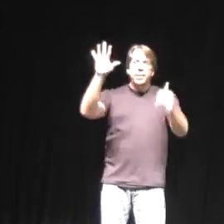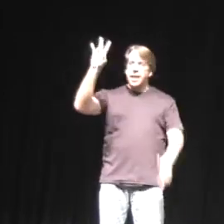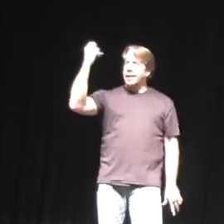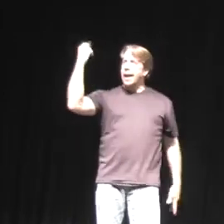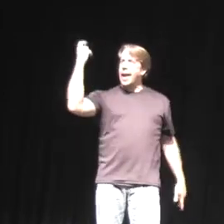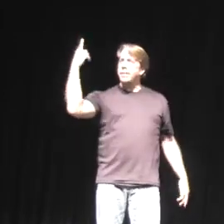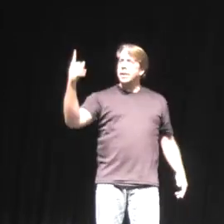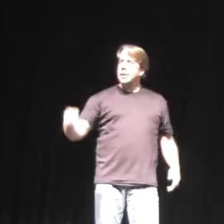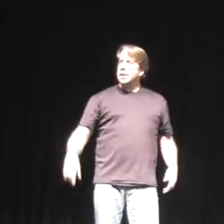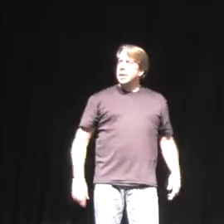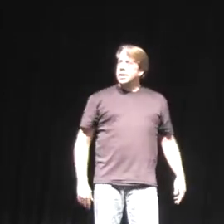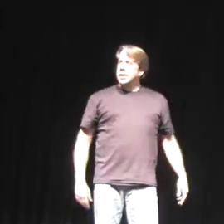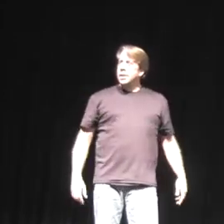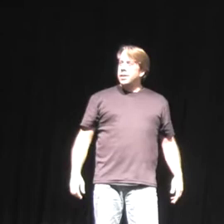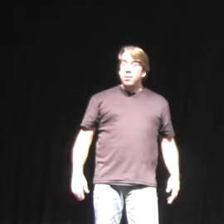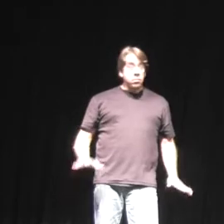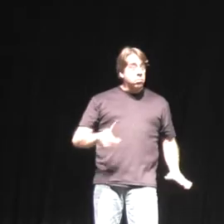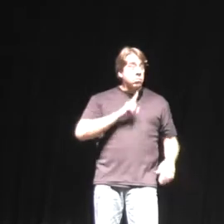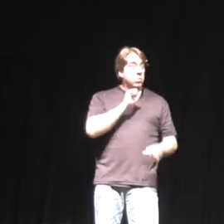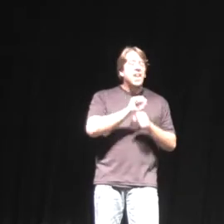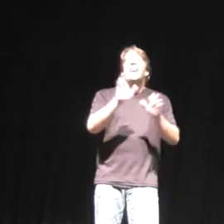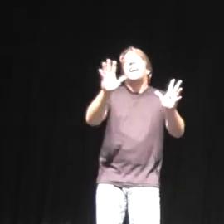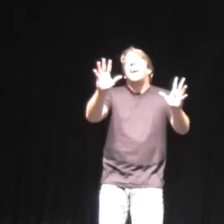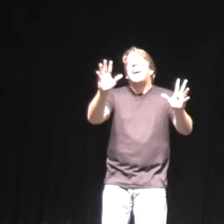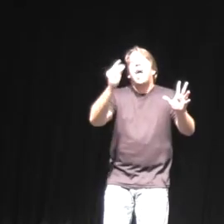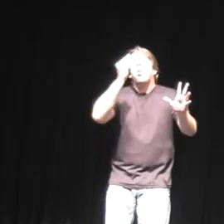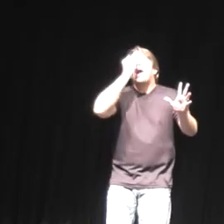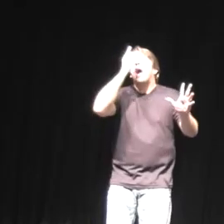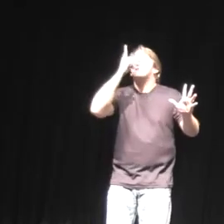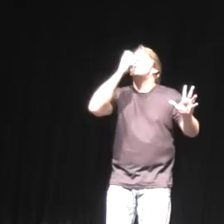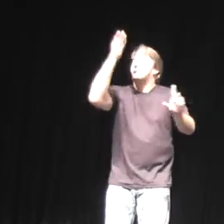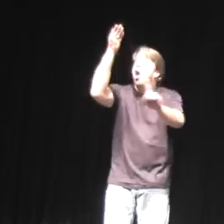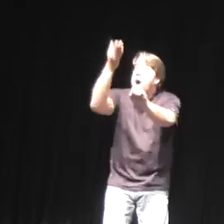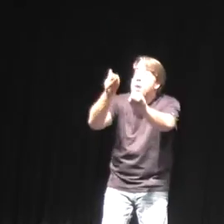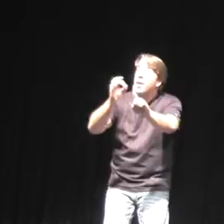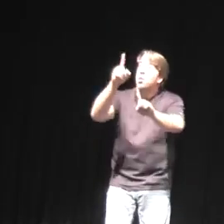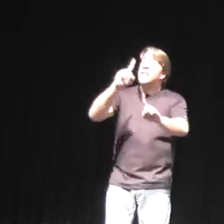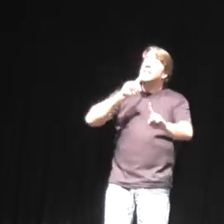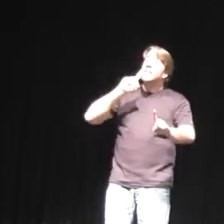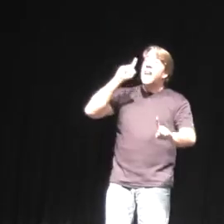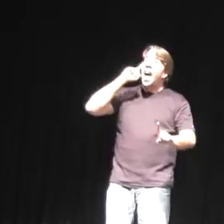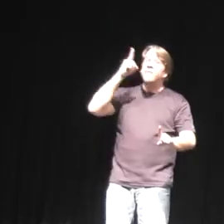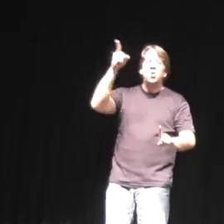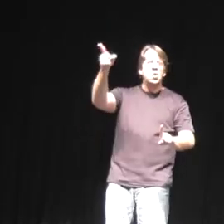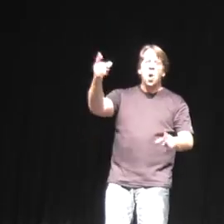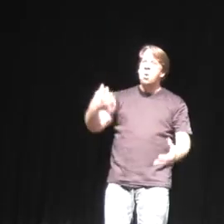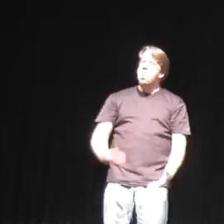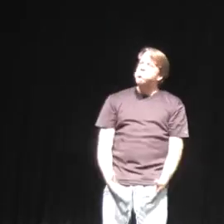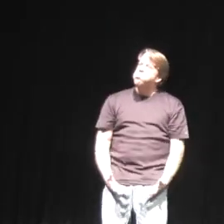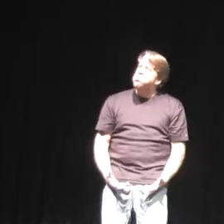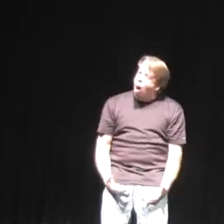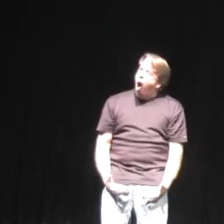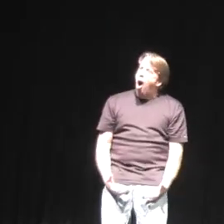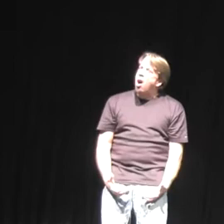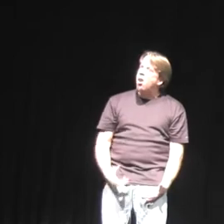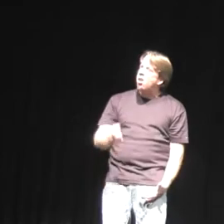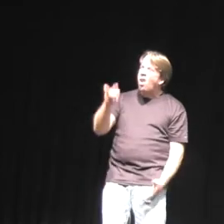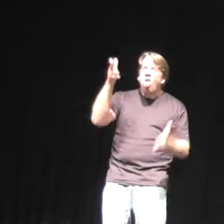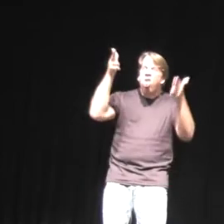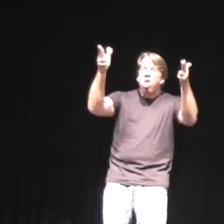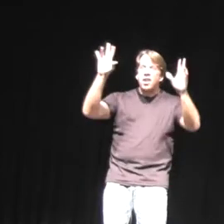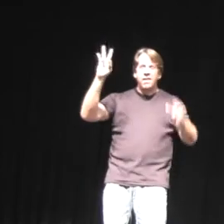7-Eleven. Yeah, I don't care who you are. If you're deaf, it takes guts to rob a 7-Eleven.